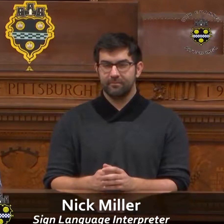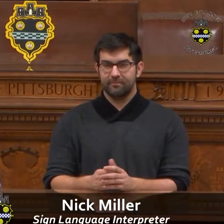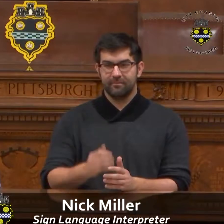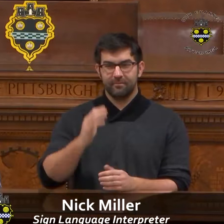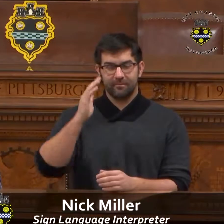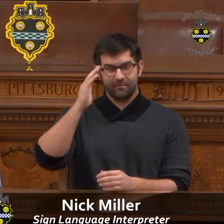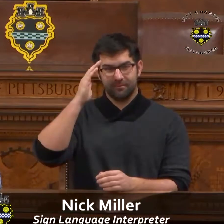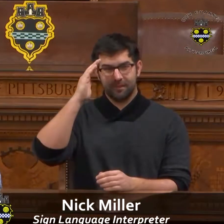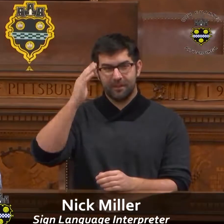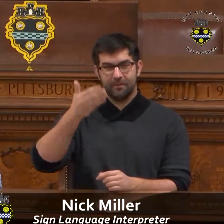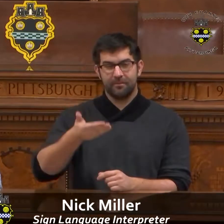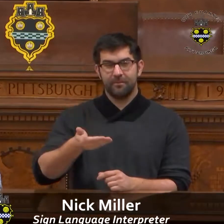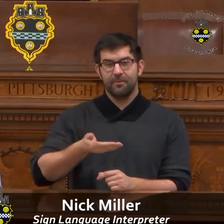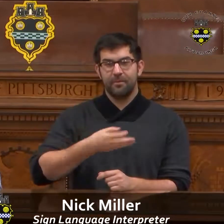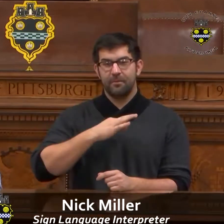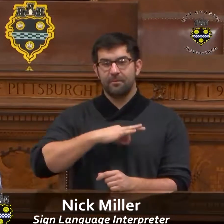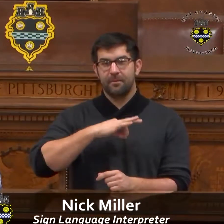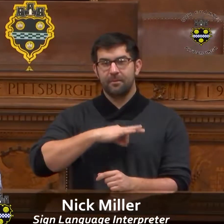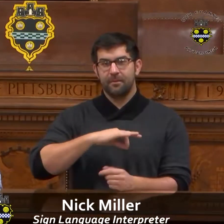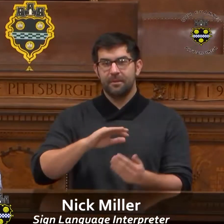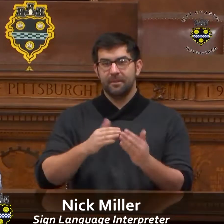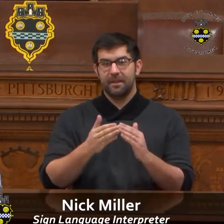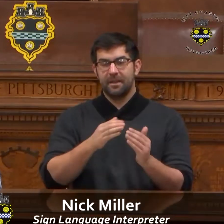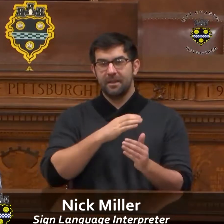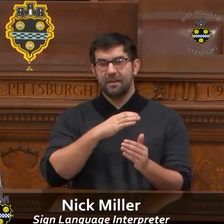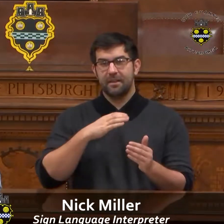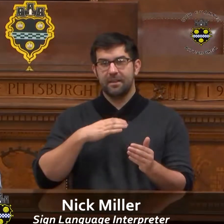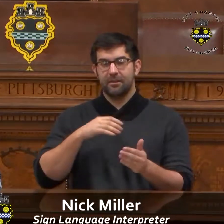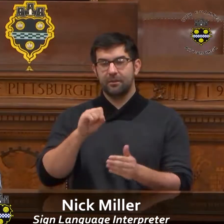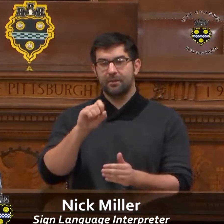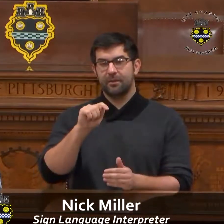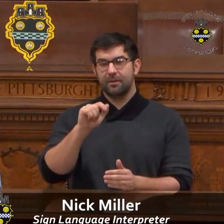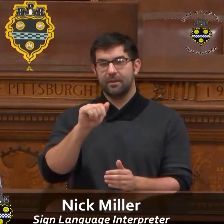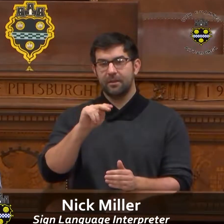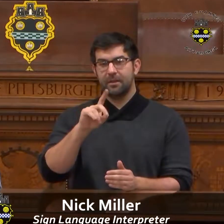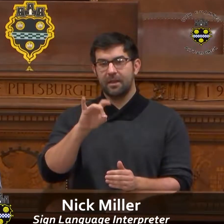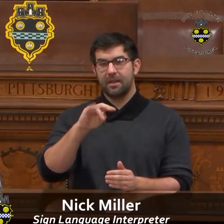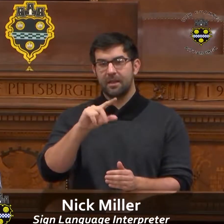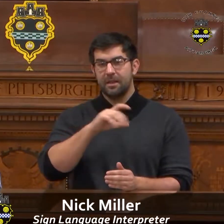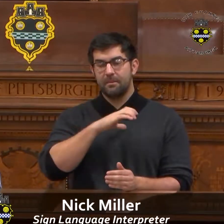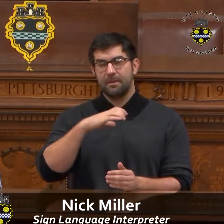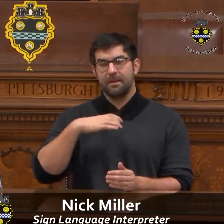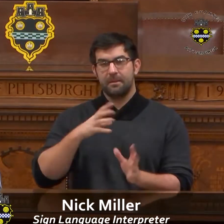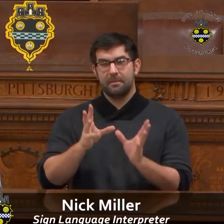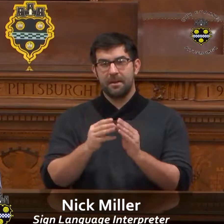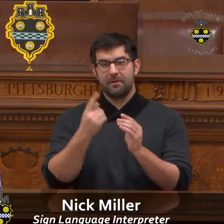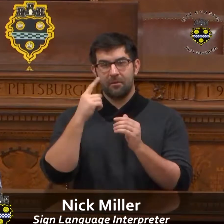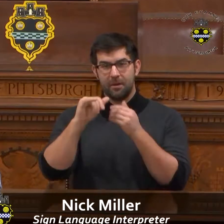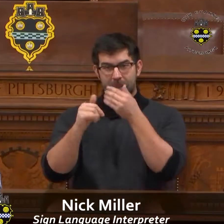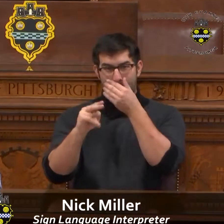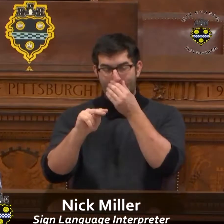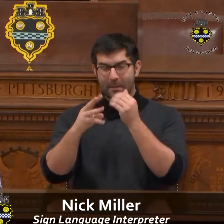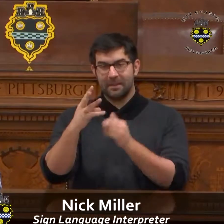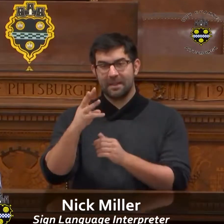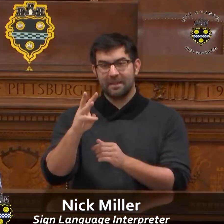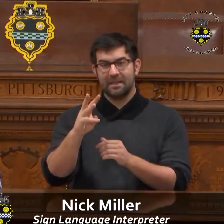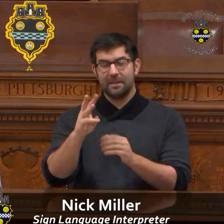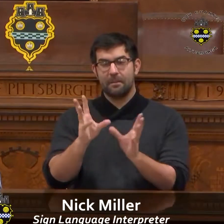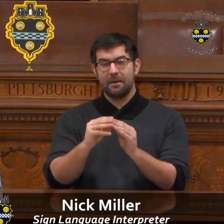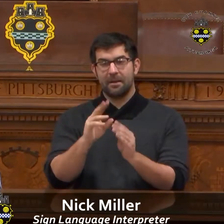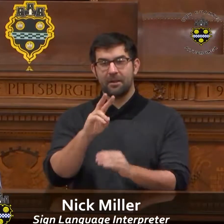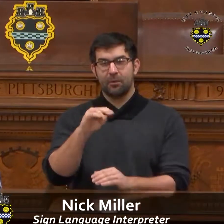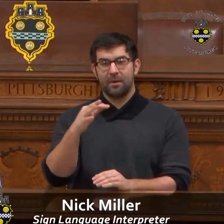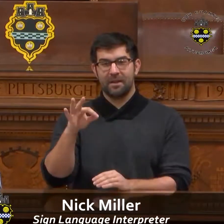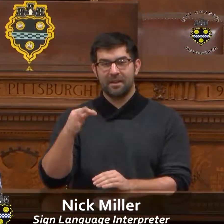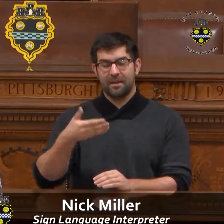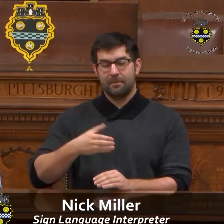Hello, and welcome to the Pittsburgh City Council Standing Committee's meeting for January 16th, 2019. My name